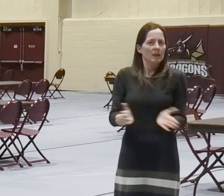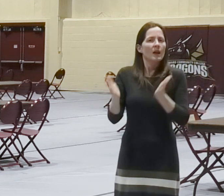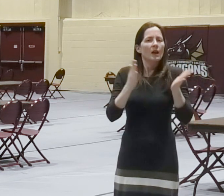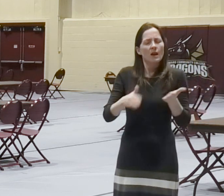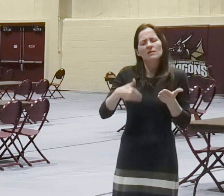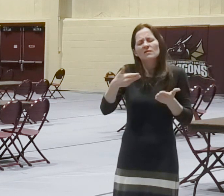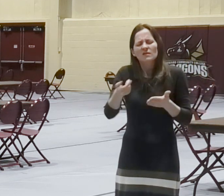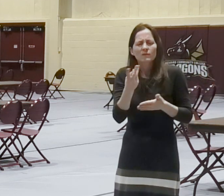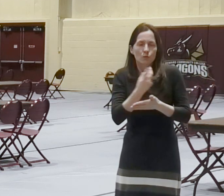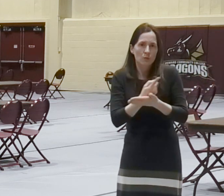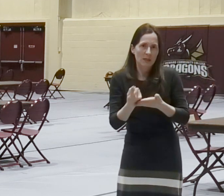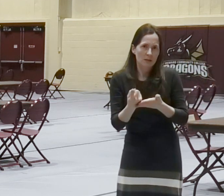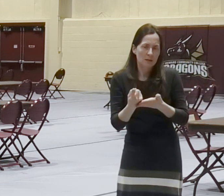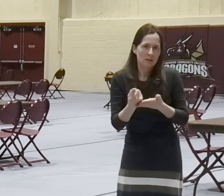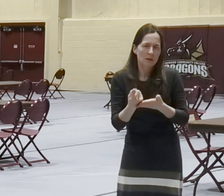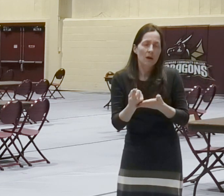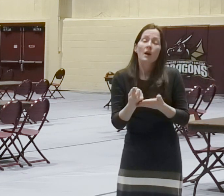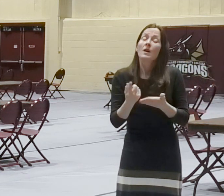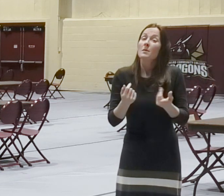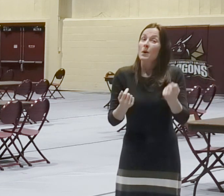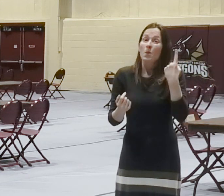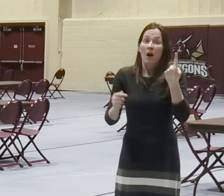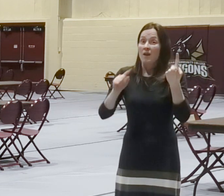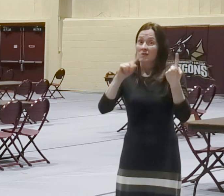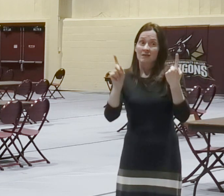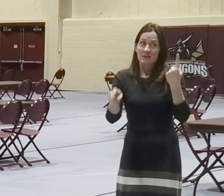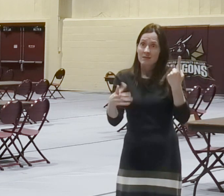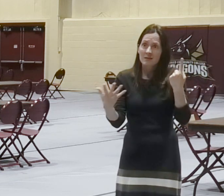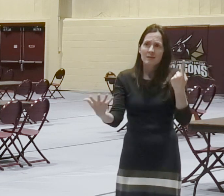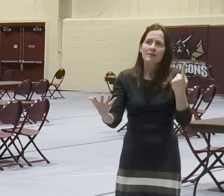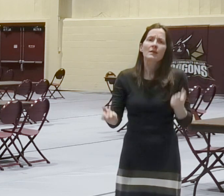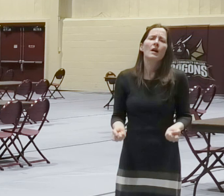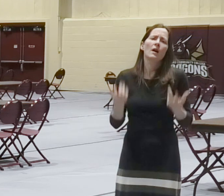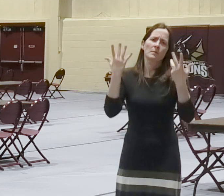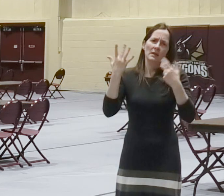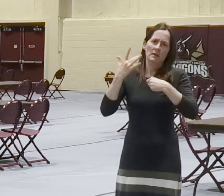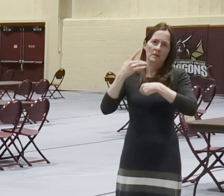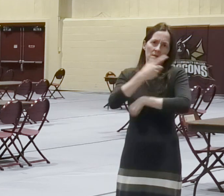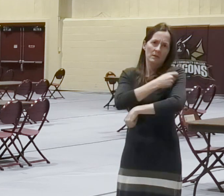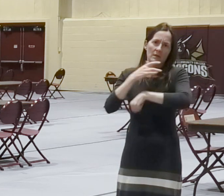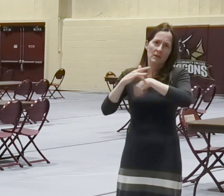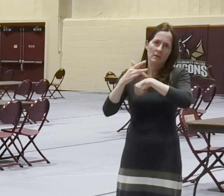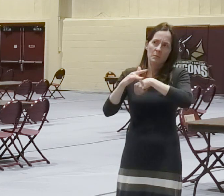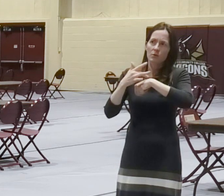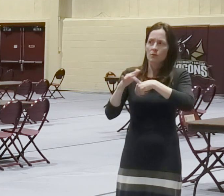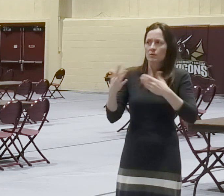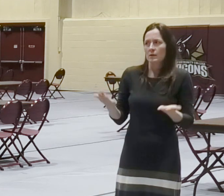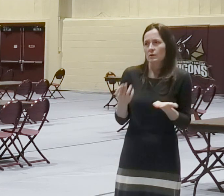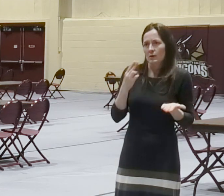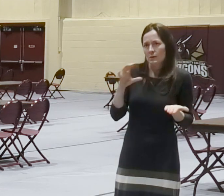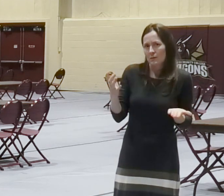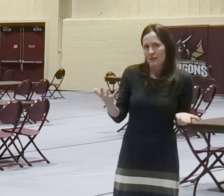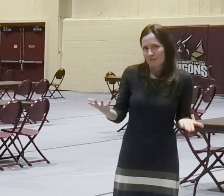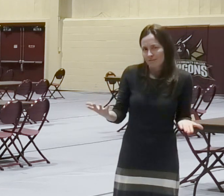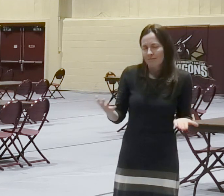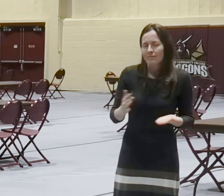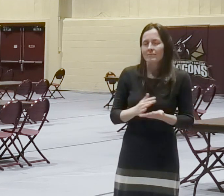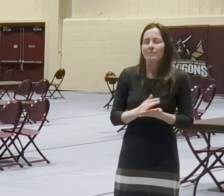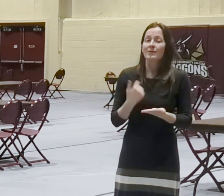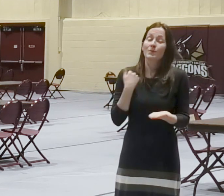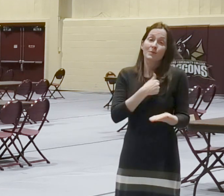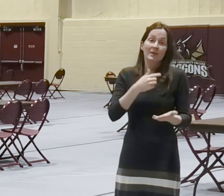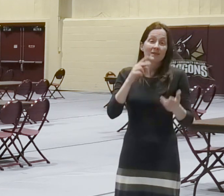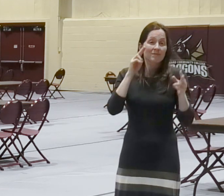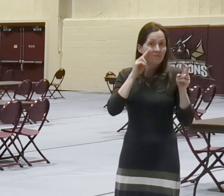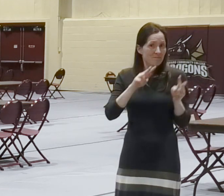unknown, as you have already heard here today, is the availability of vaccine in Howard County. We look forward to bringing